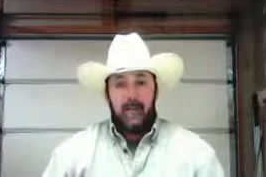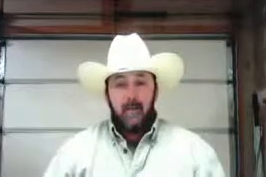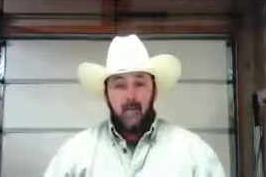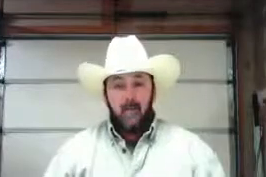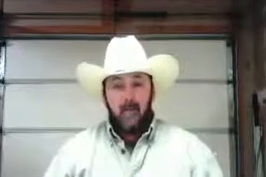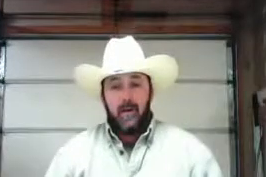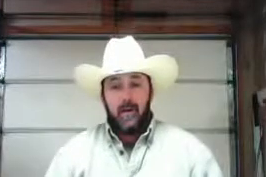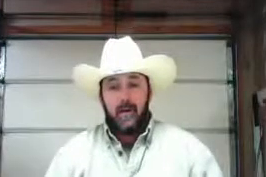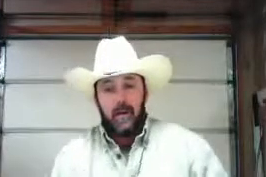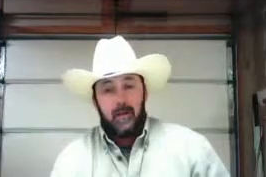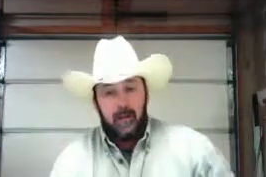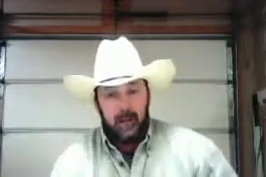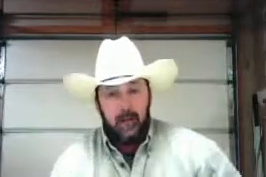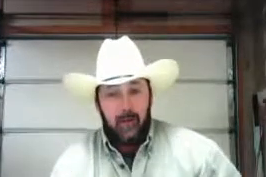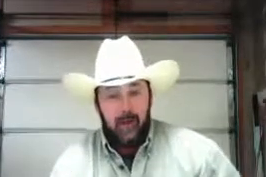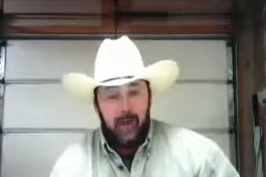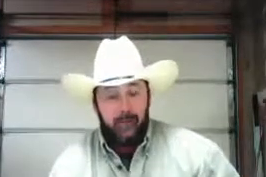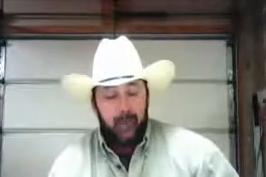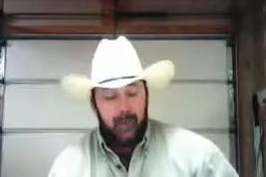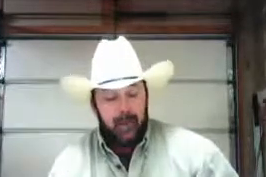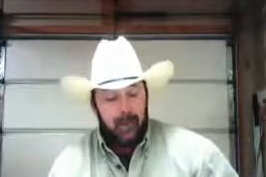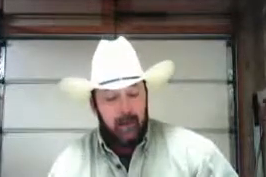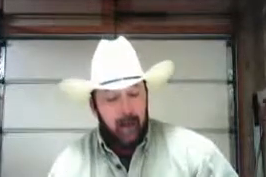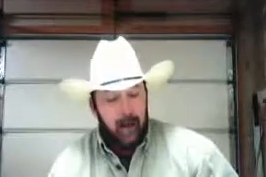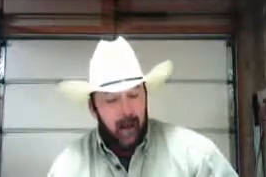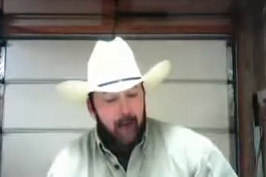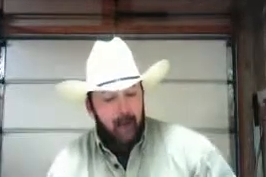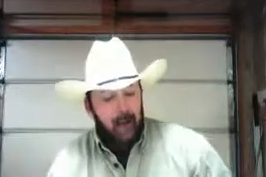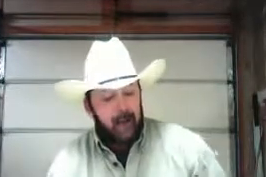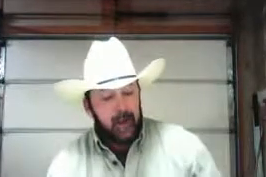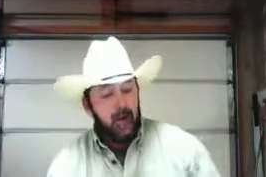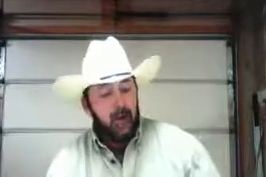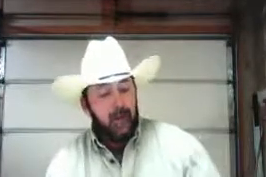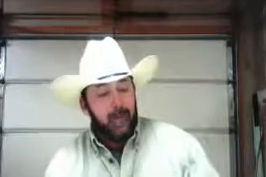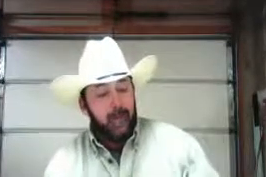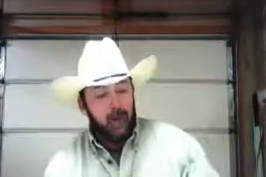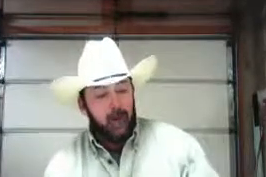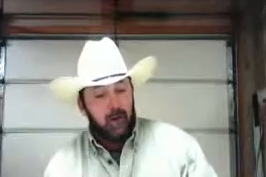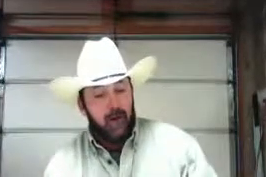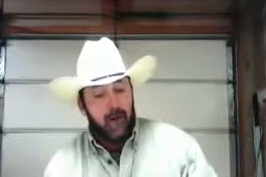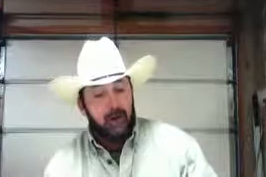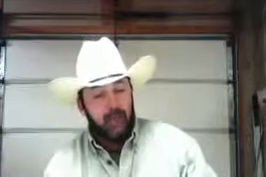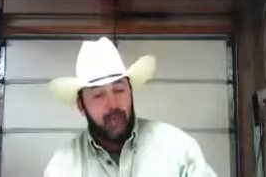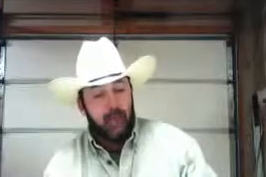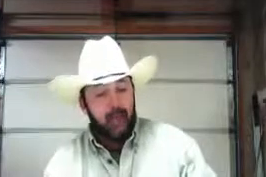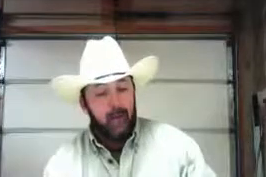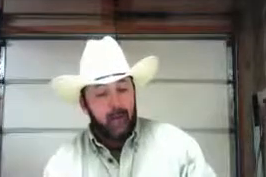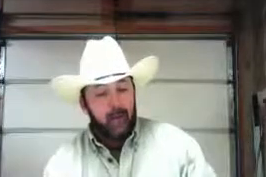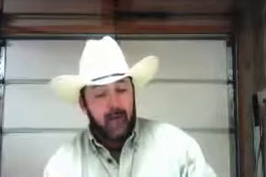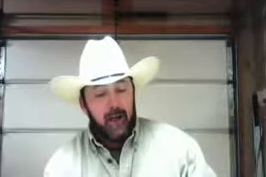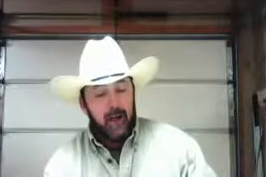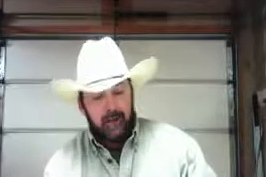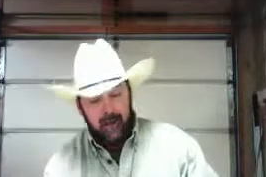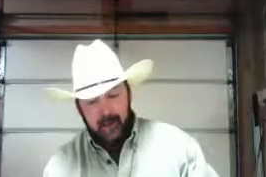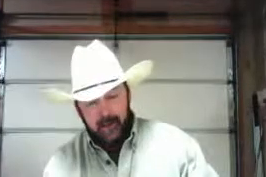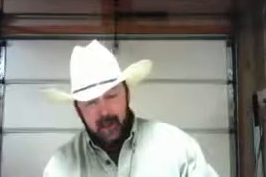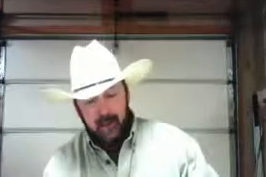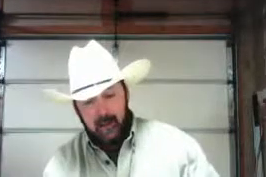we won't go down that road because I don't have time for it, see? I'm not going to get caught up on this arguing back and forth about Jason's this, Jason's that. I just